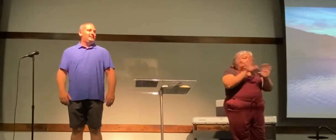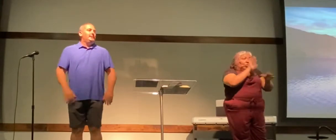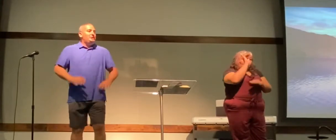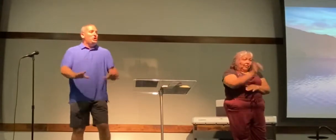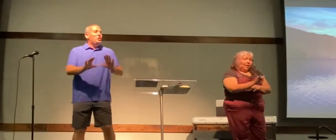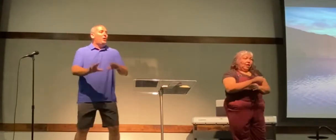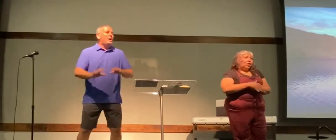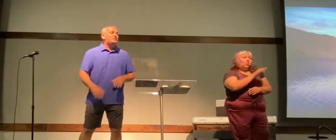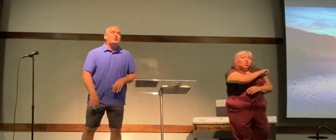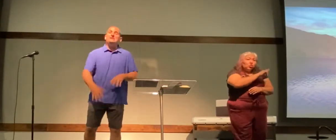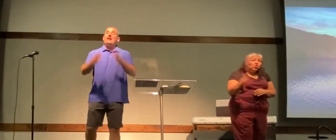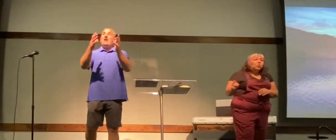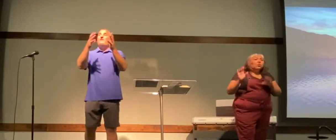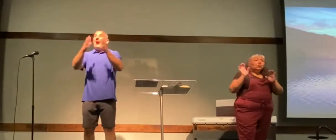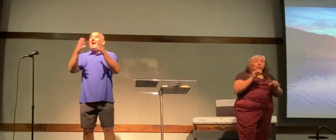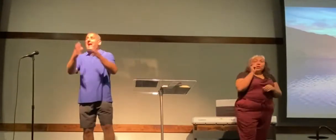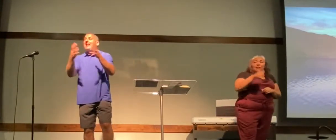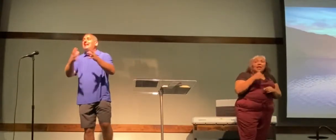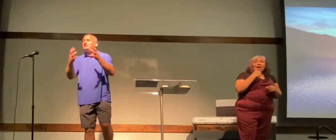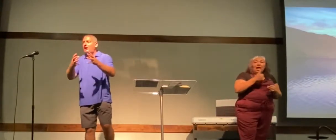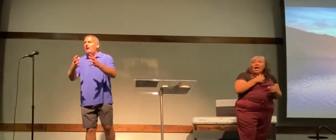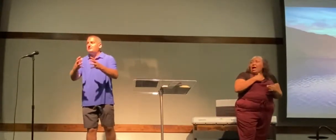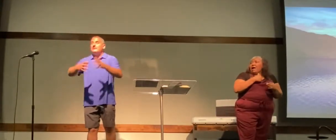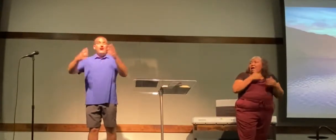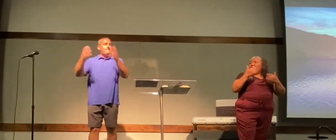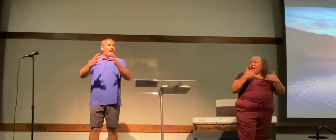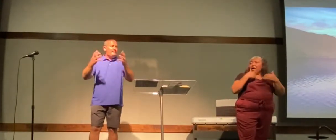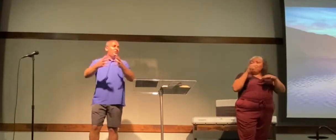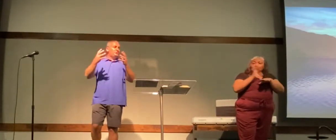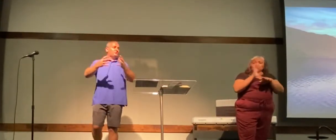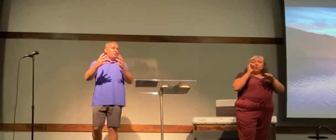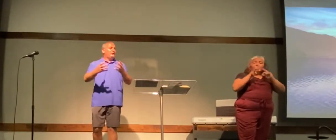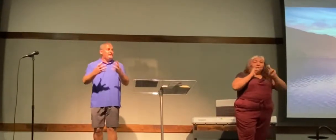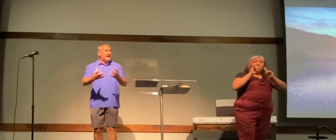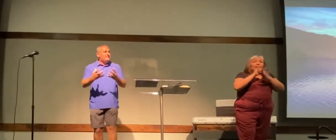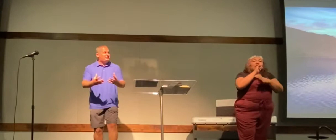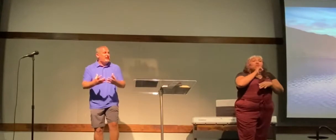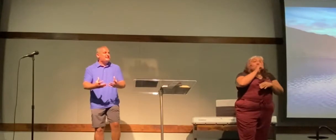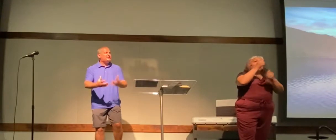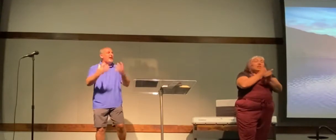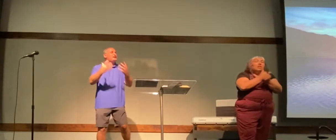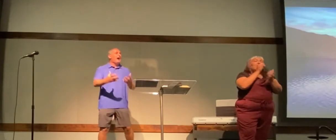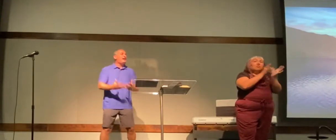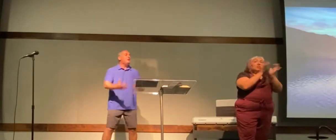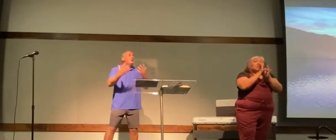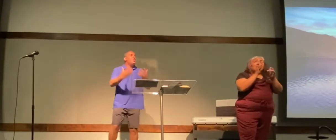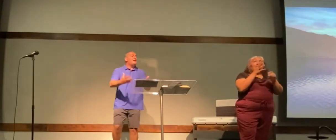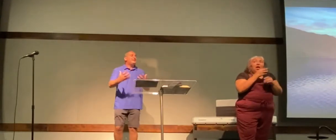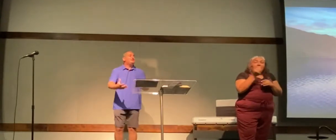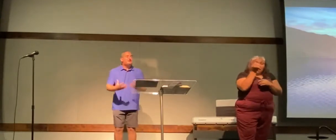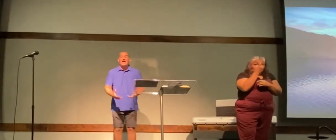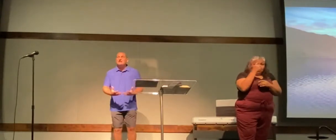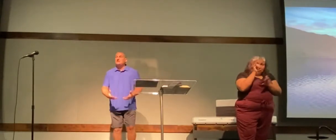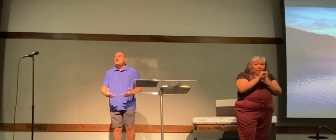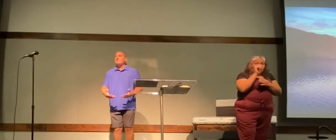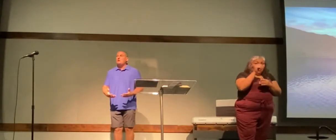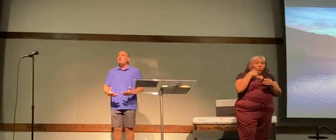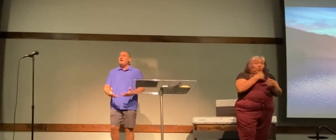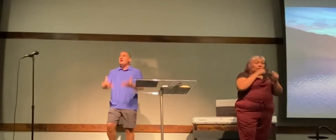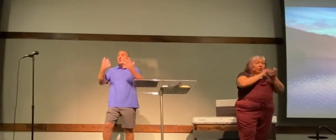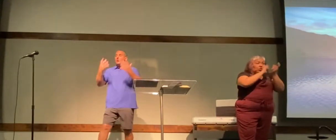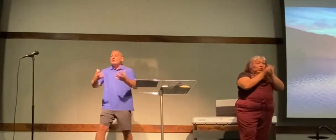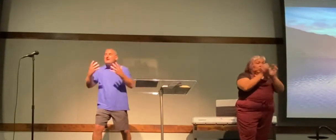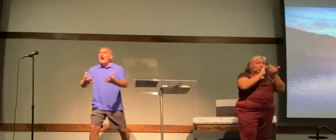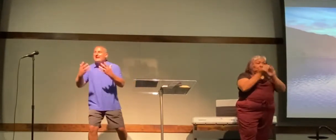that. You are doing that. If I had a church of people who truly love Jesus and got it, we can change the